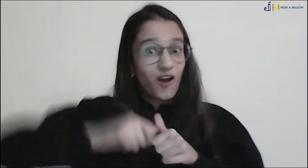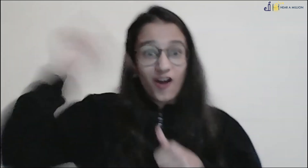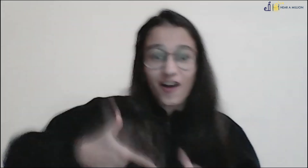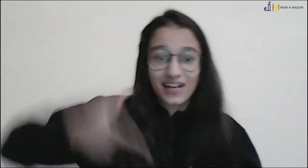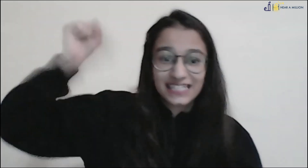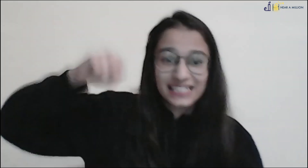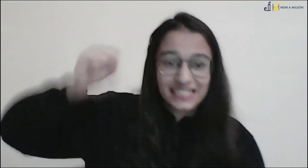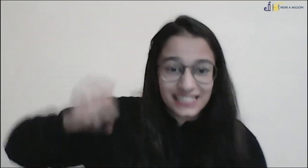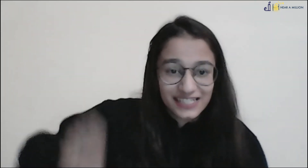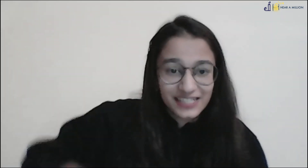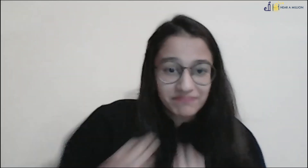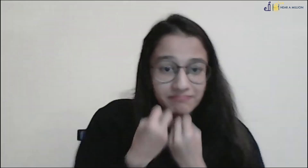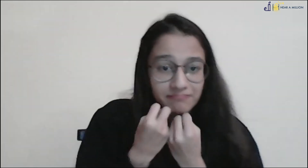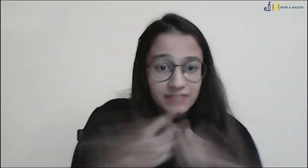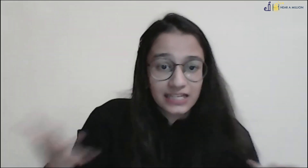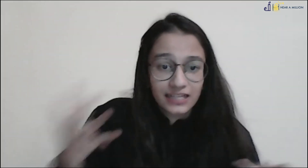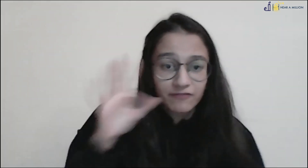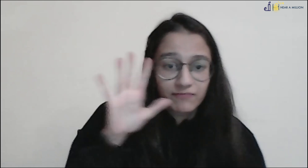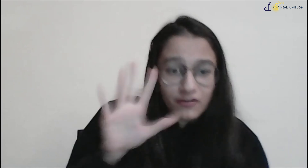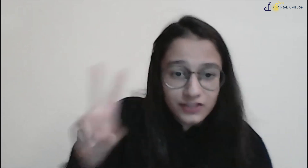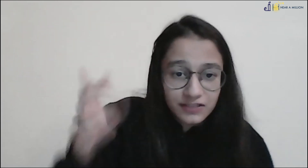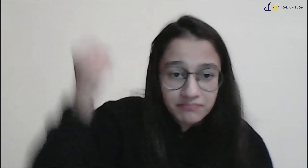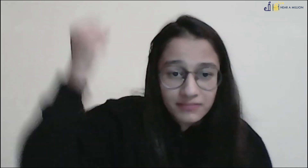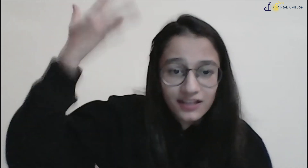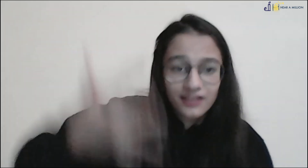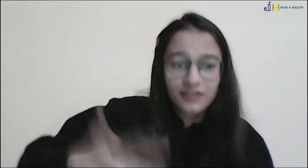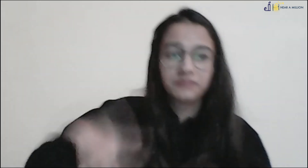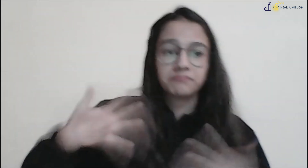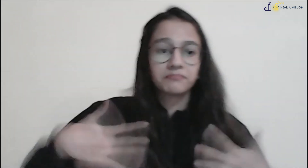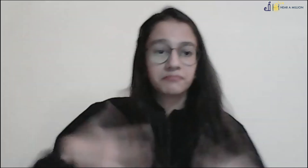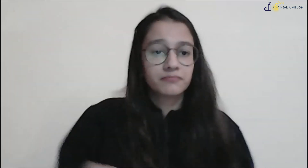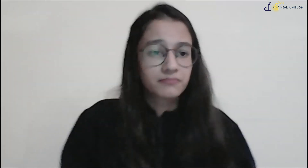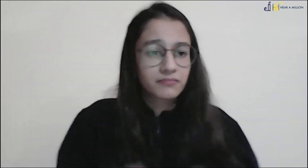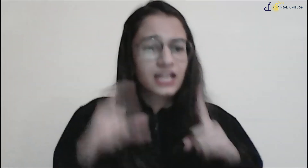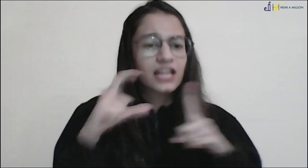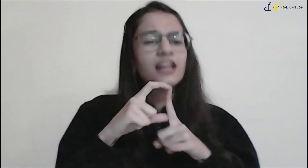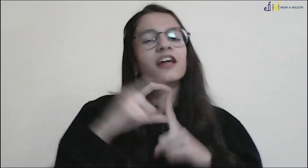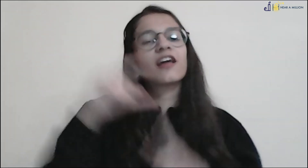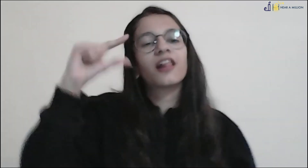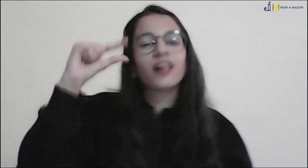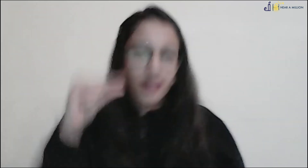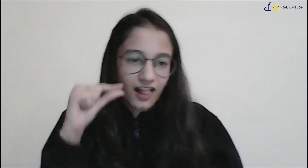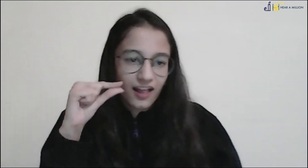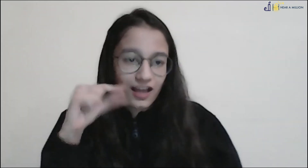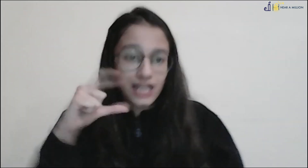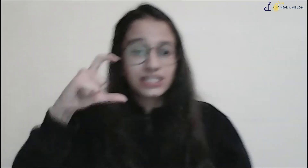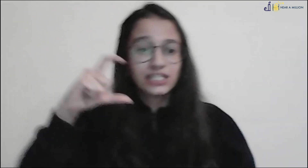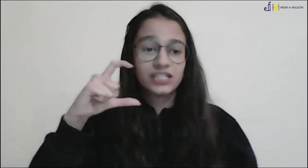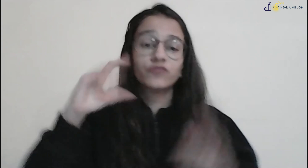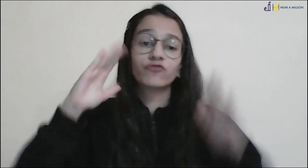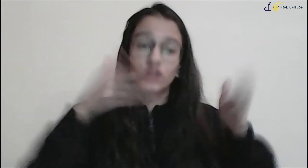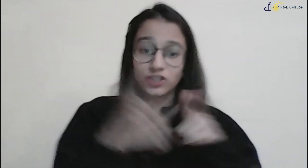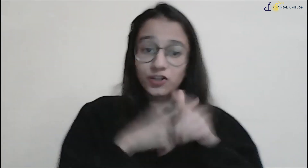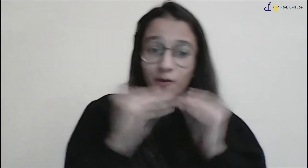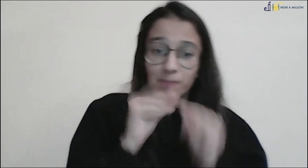Okay, here are the results. Everyone says that most of them, 50 people say that B is